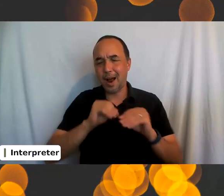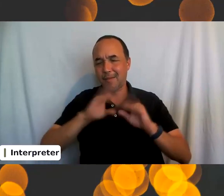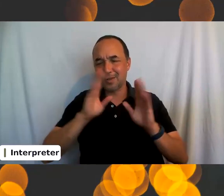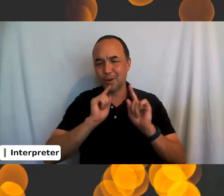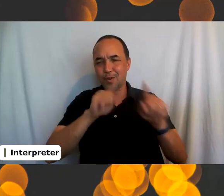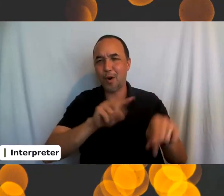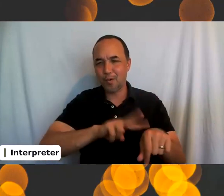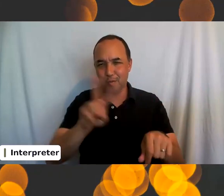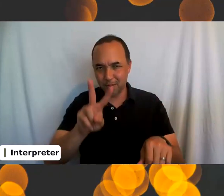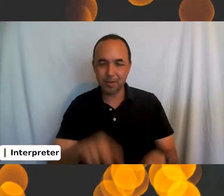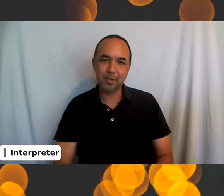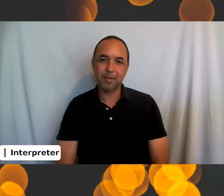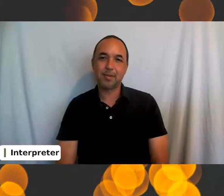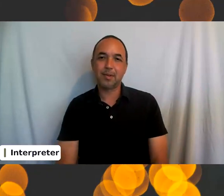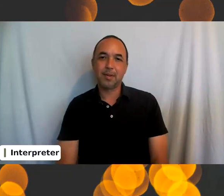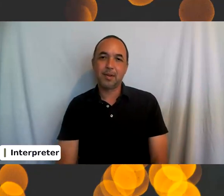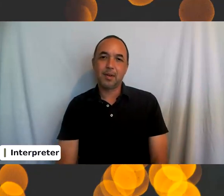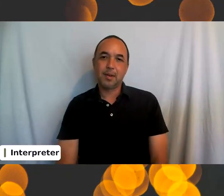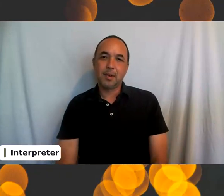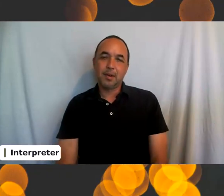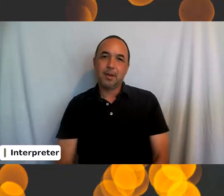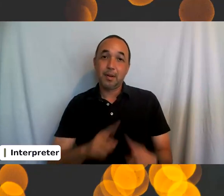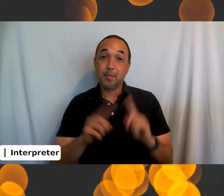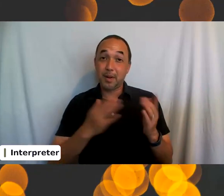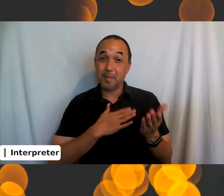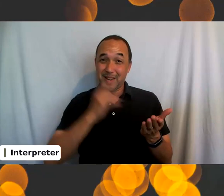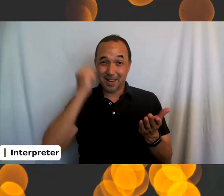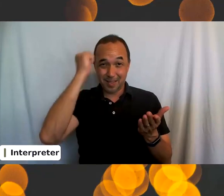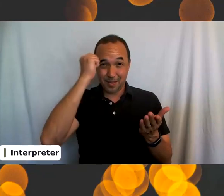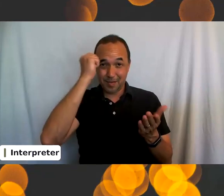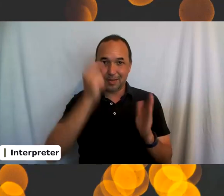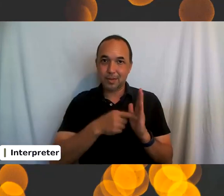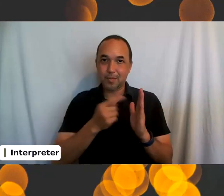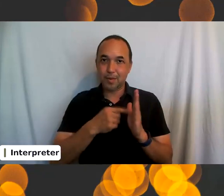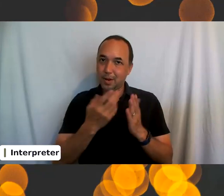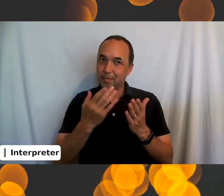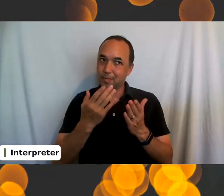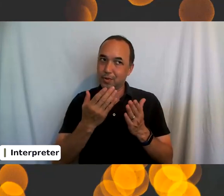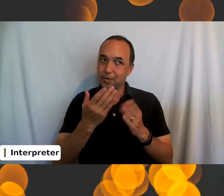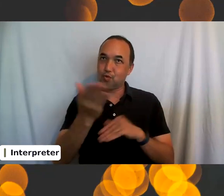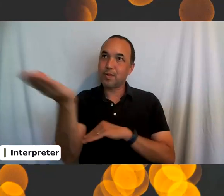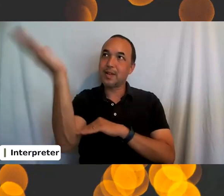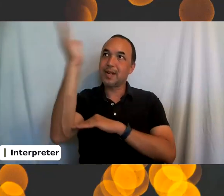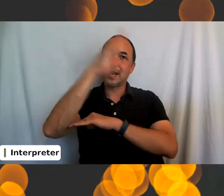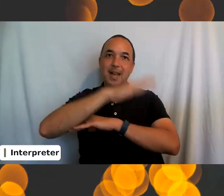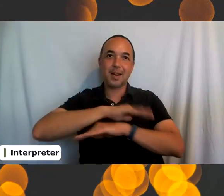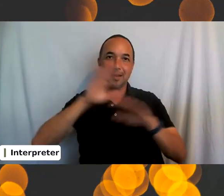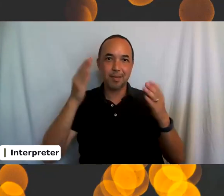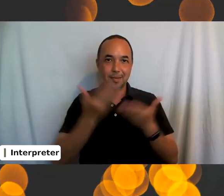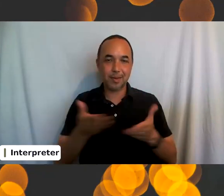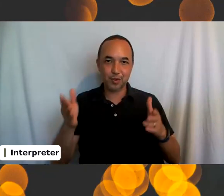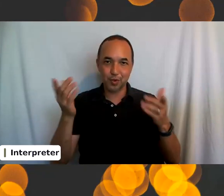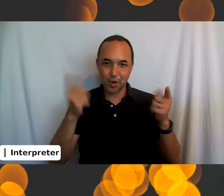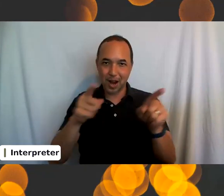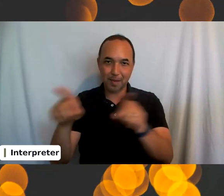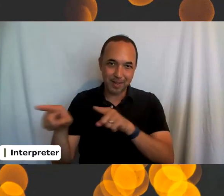I have a theory that sometimes during the day, there is activity happening around us and we have no idea. I think sometimes we look